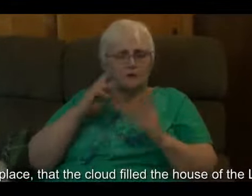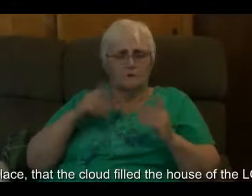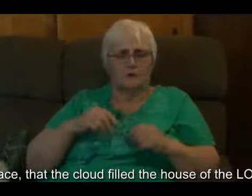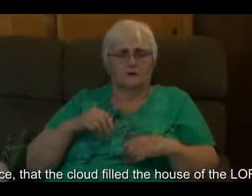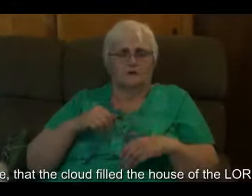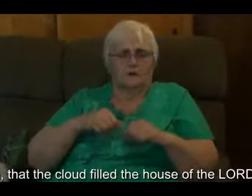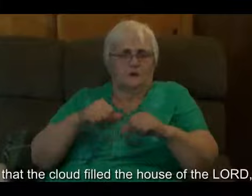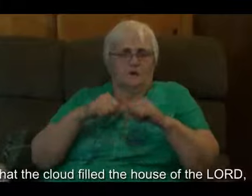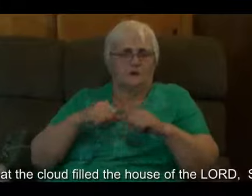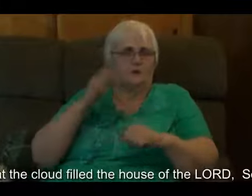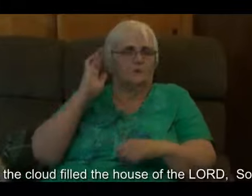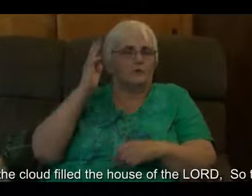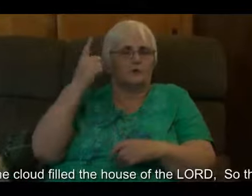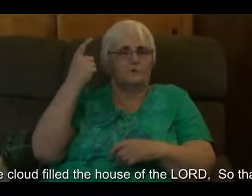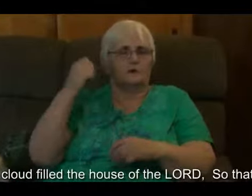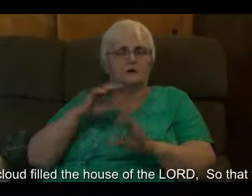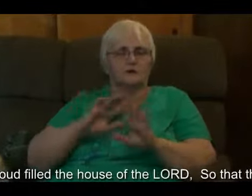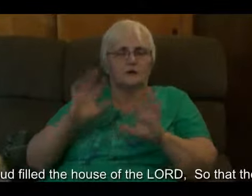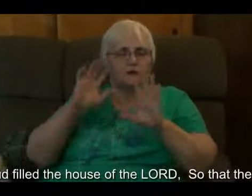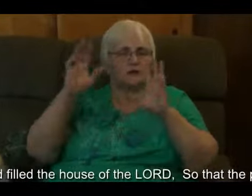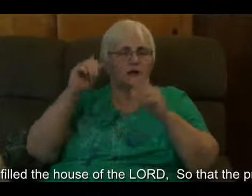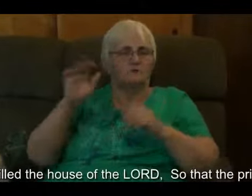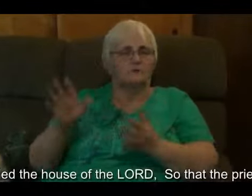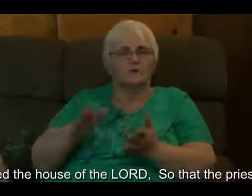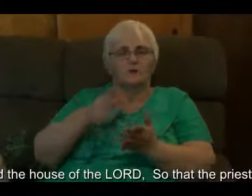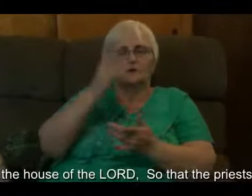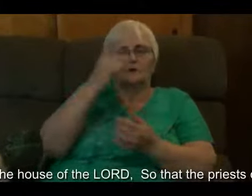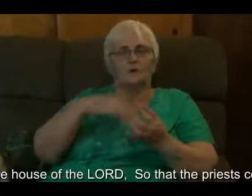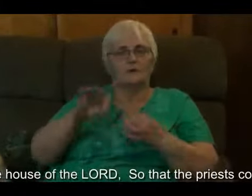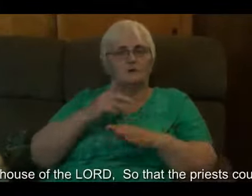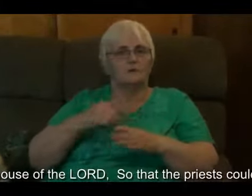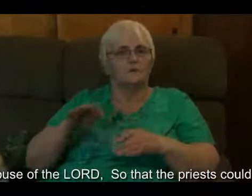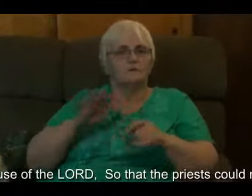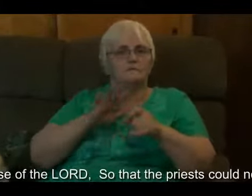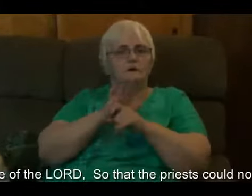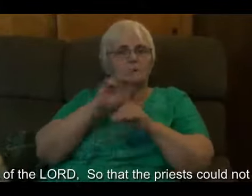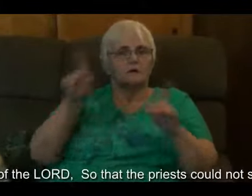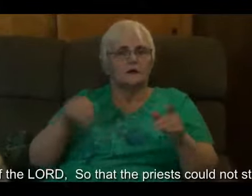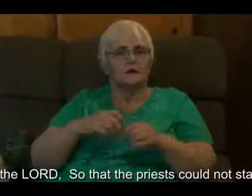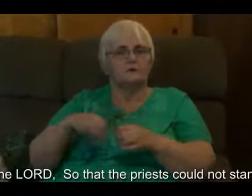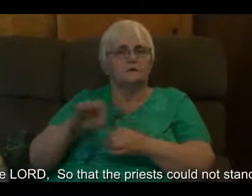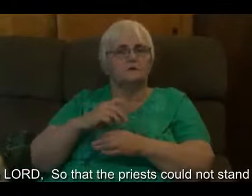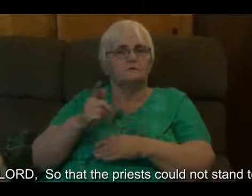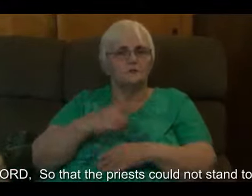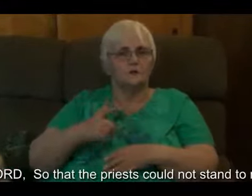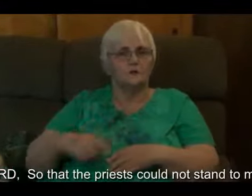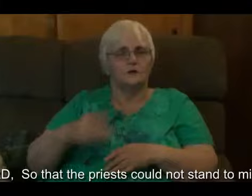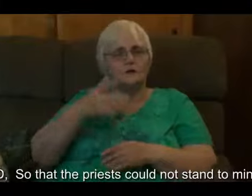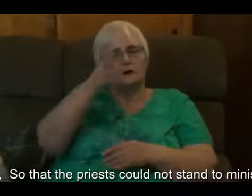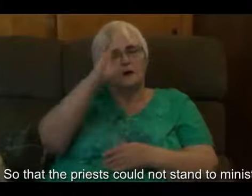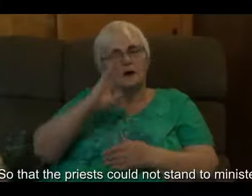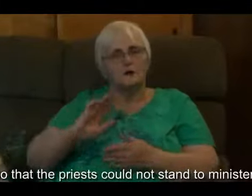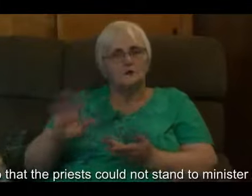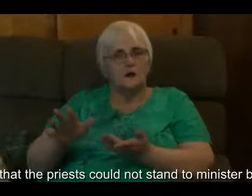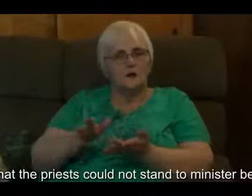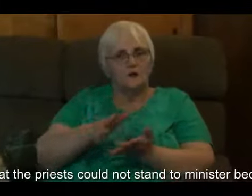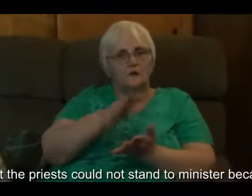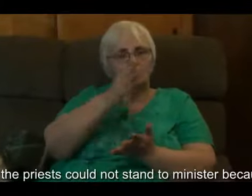continue ministering because of the cloud. For the glory of the Lord filled the house of the Lord. And so God's glory, amen, that filled that